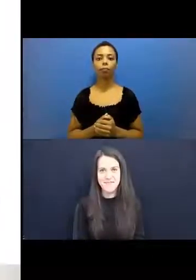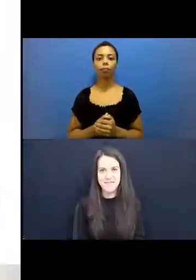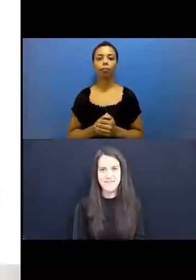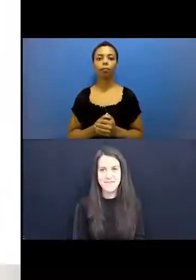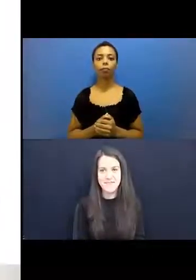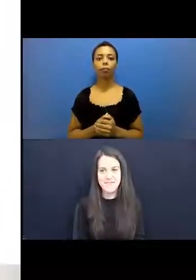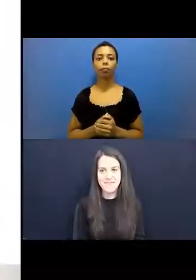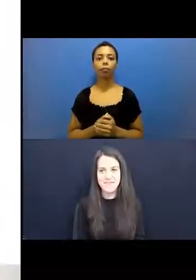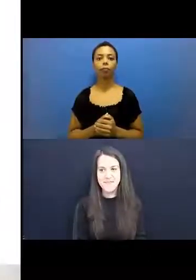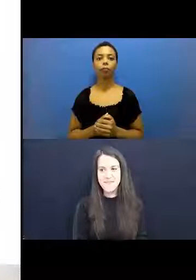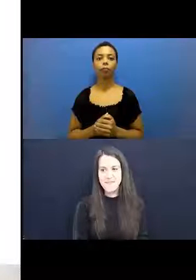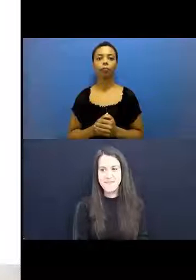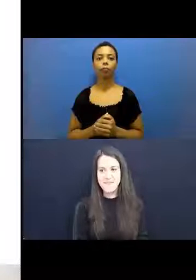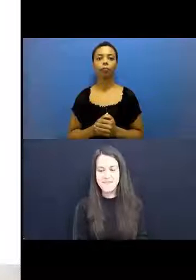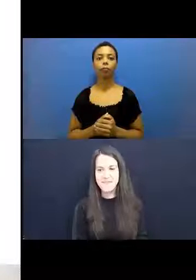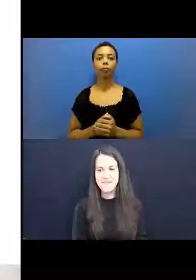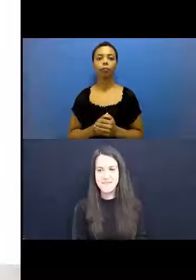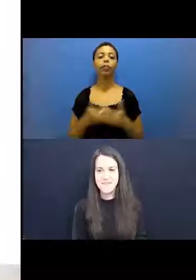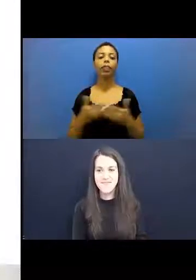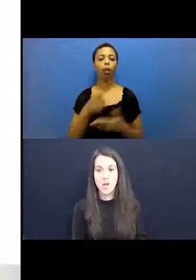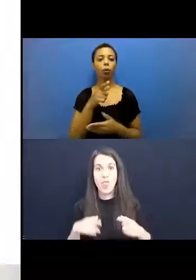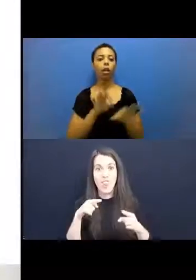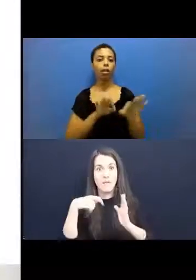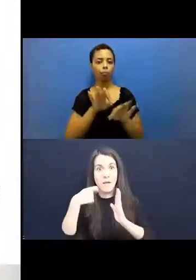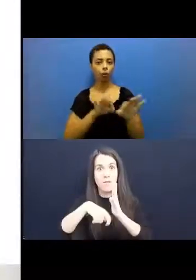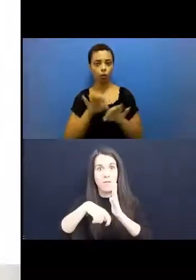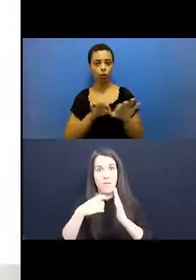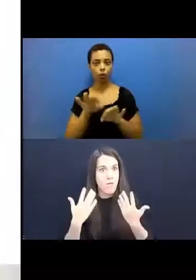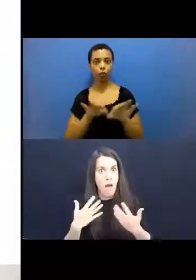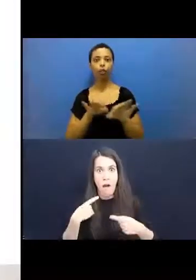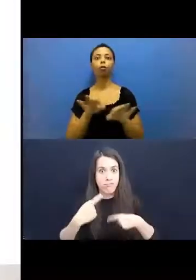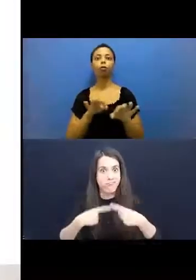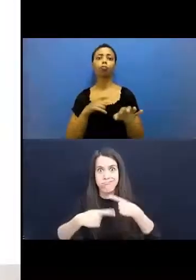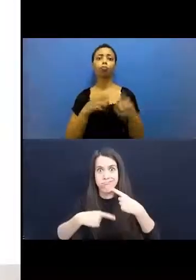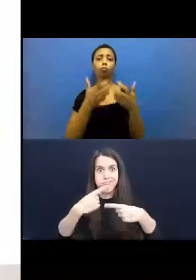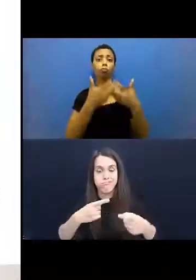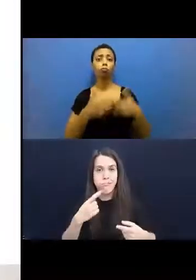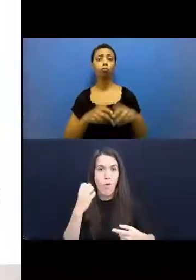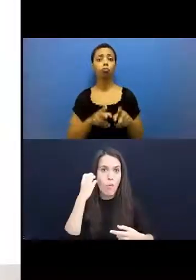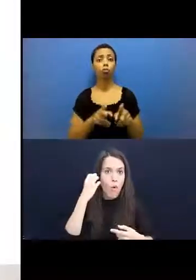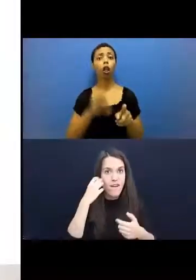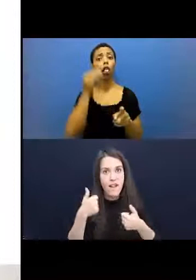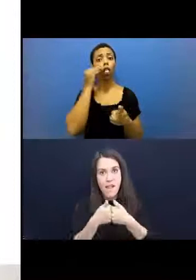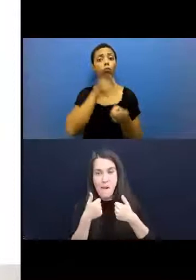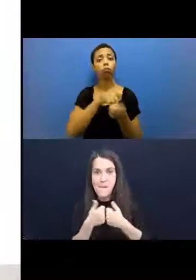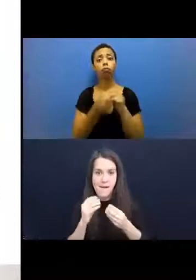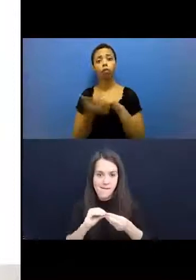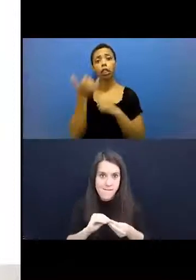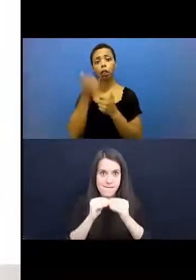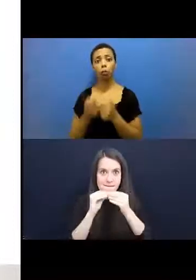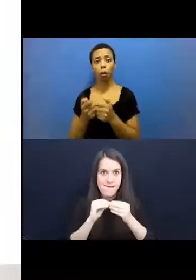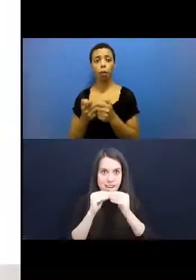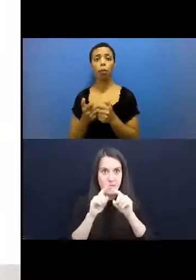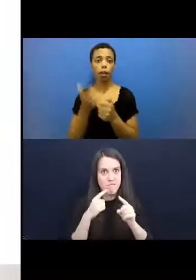So this project is still ongoing, and the mobile game is still under development, but it has shown some